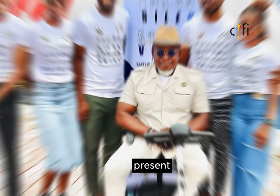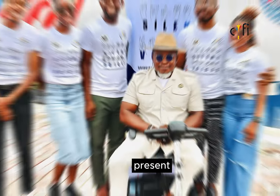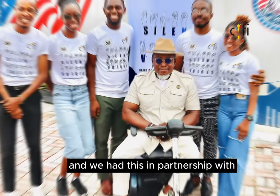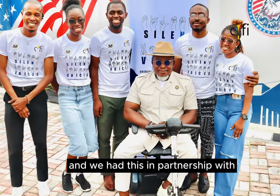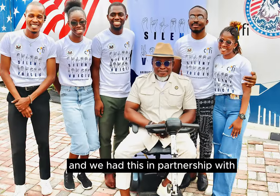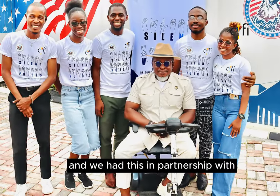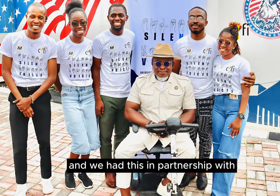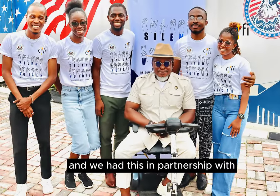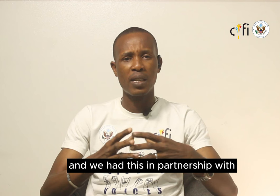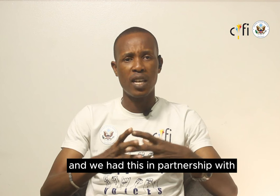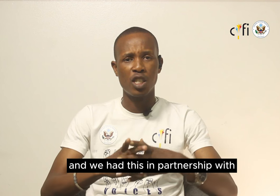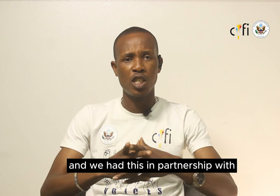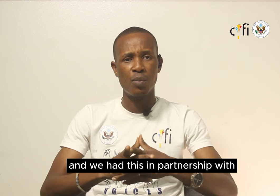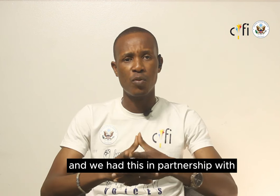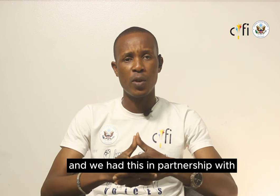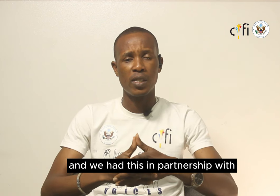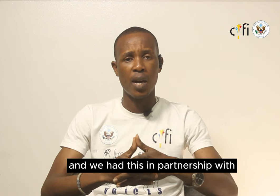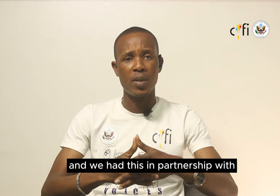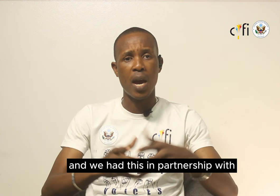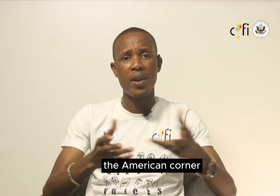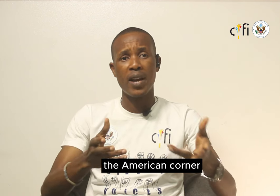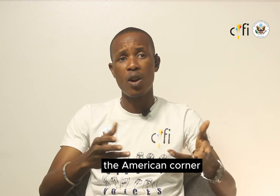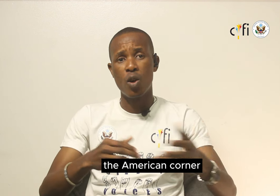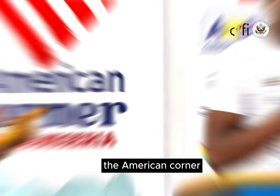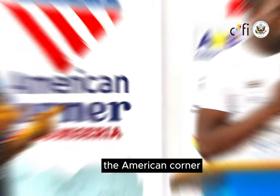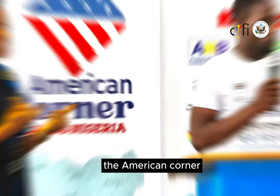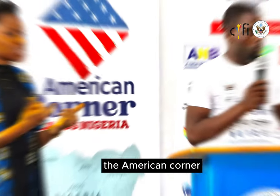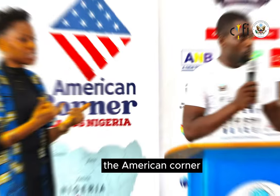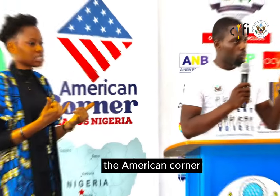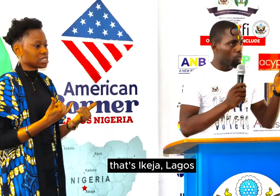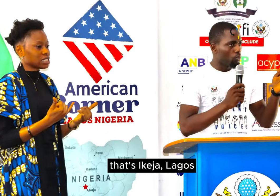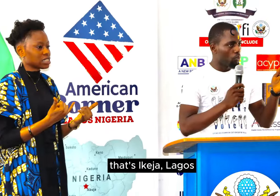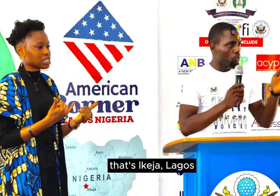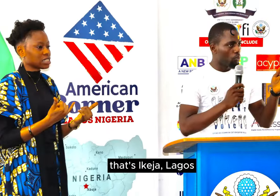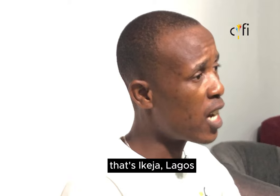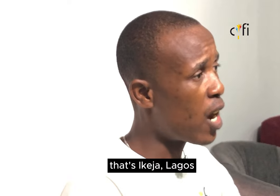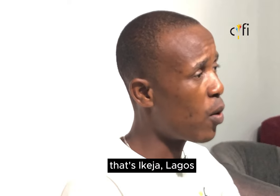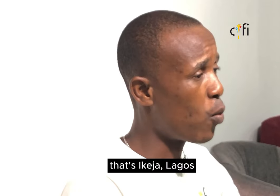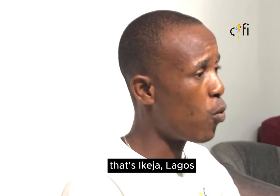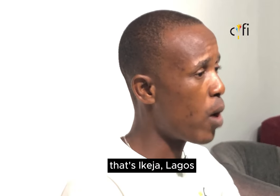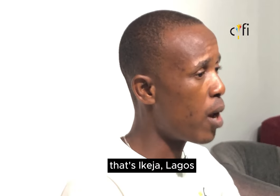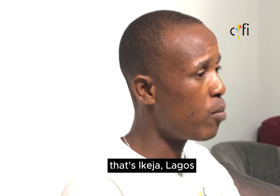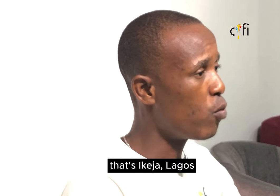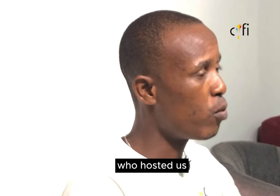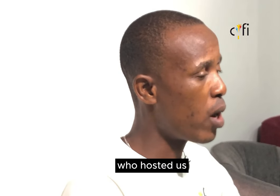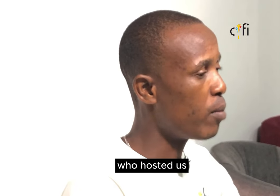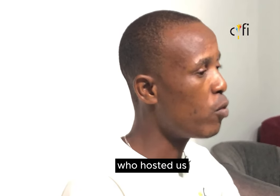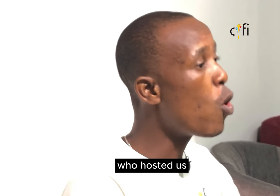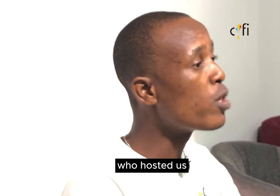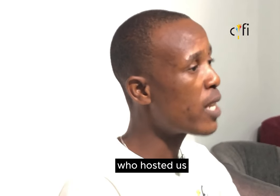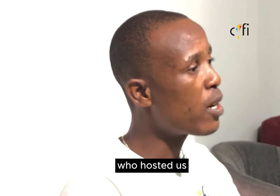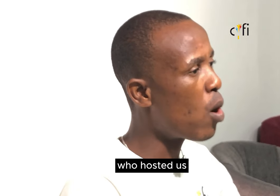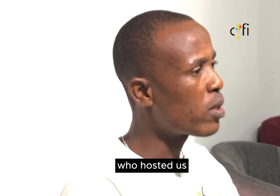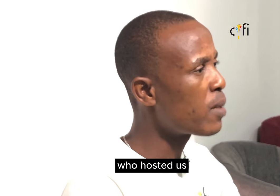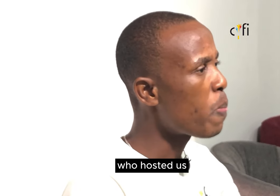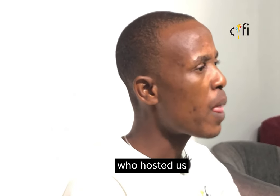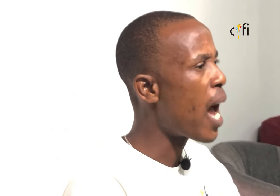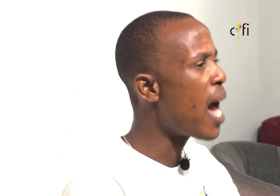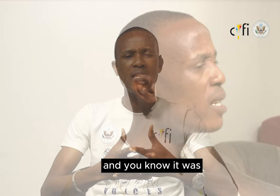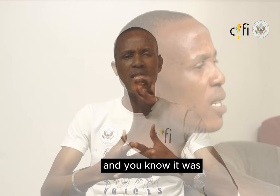and we had this in partnership with the American Corner, that's Ikeja, who hosted us. And